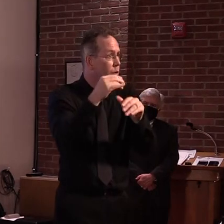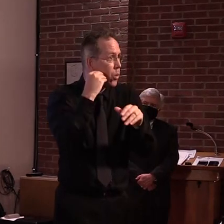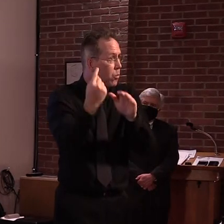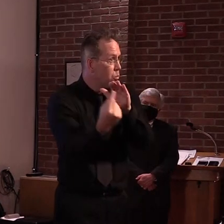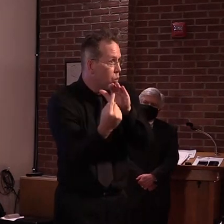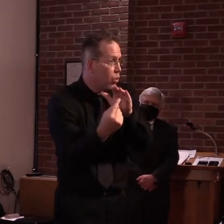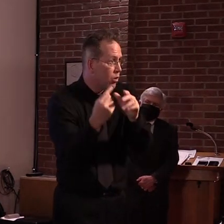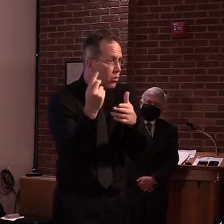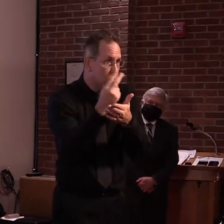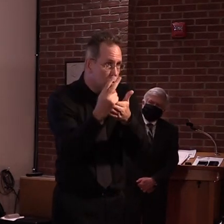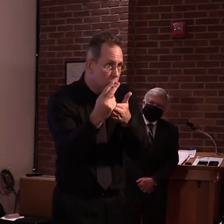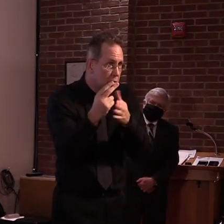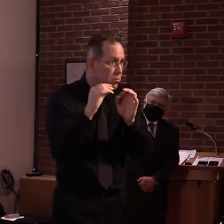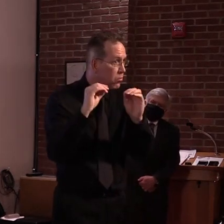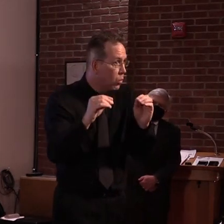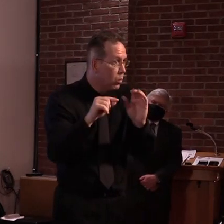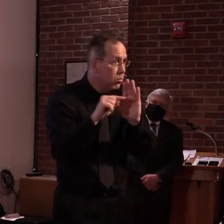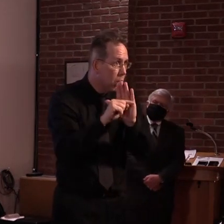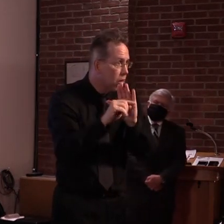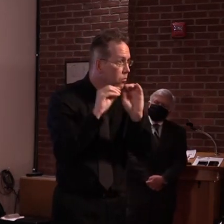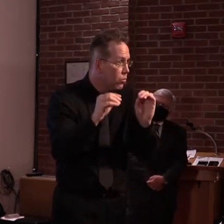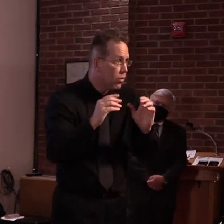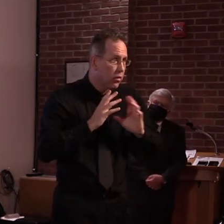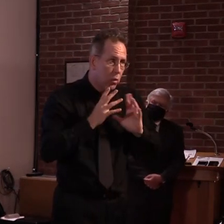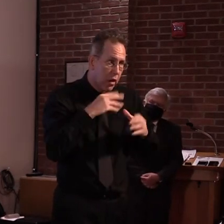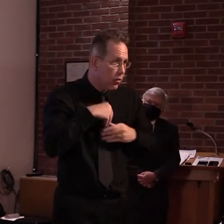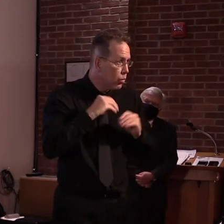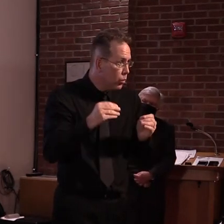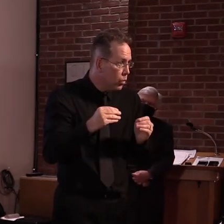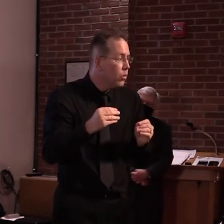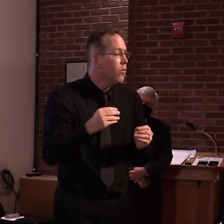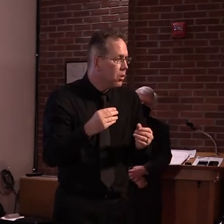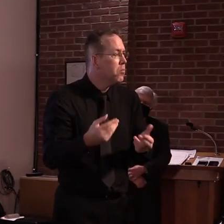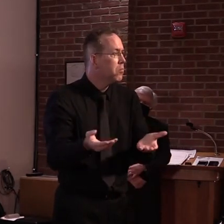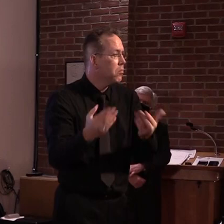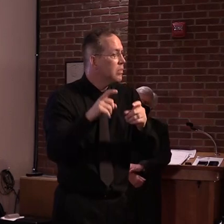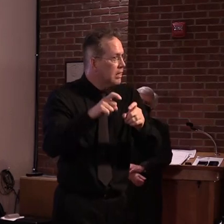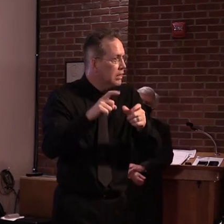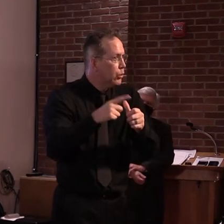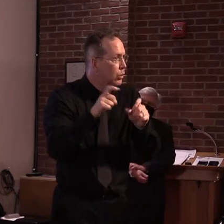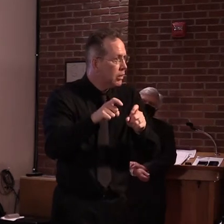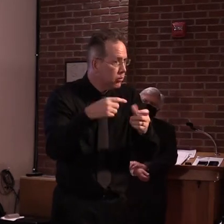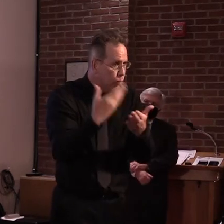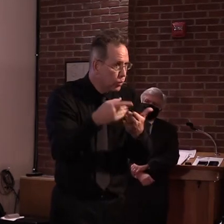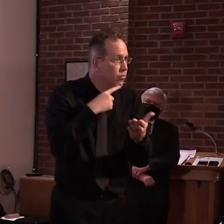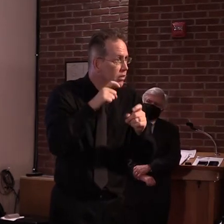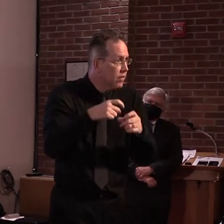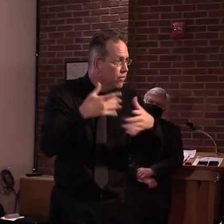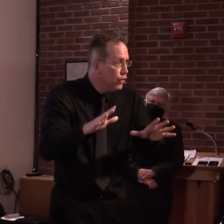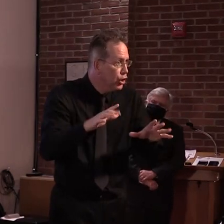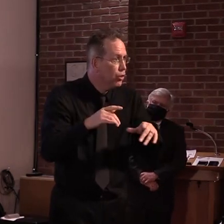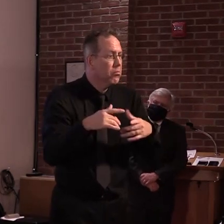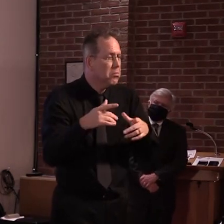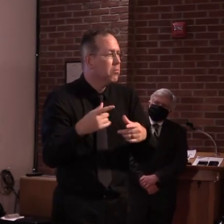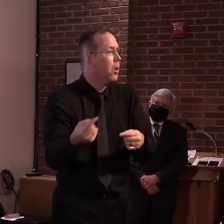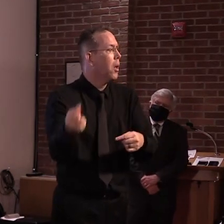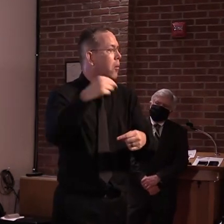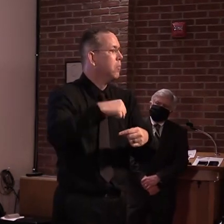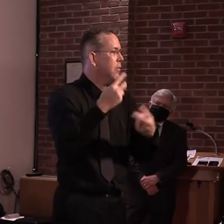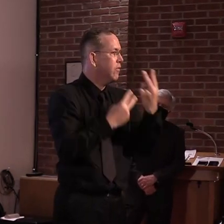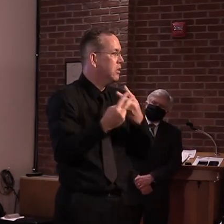to Vermont, stay in Vermont, and do leisure travel, visit friends or family without a quarantine.